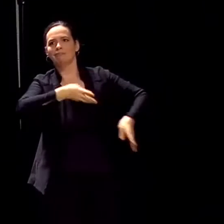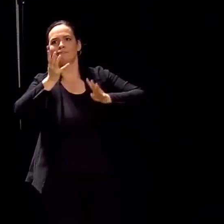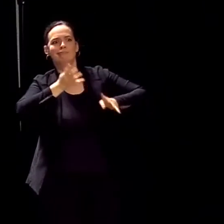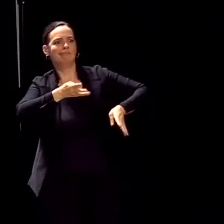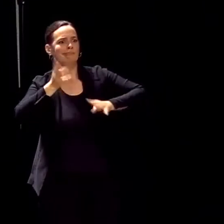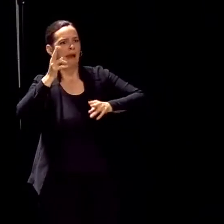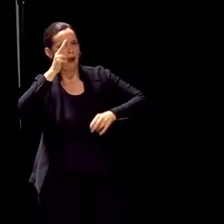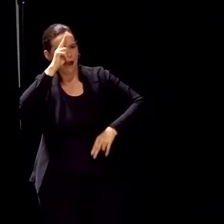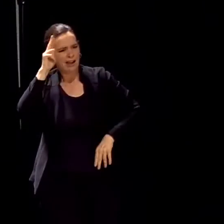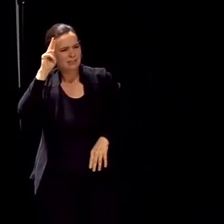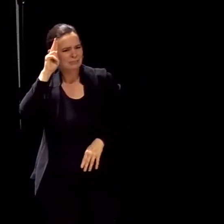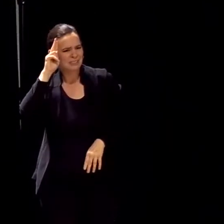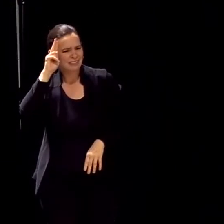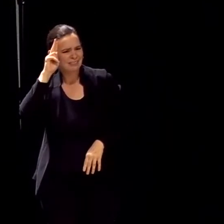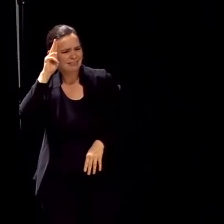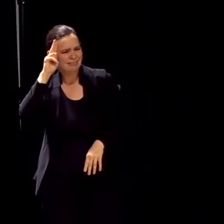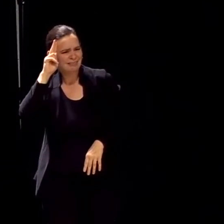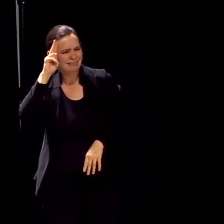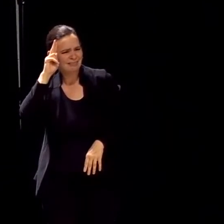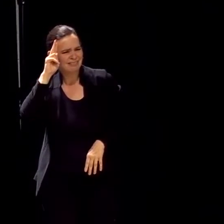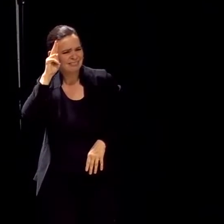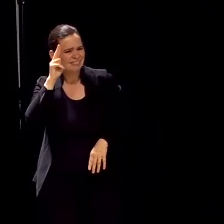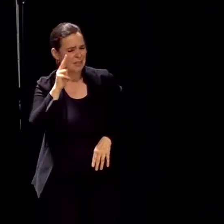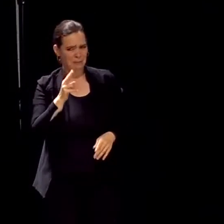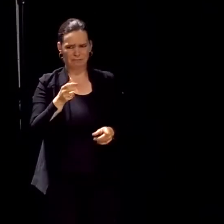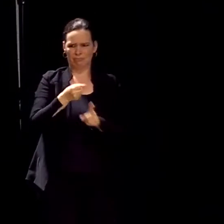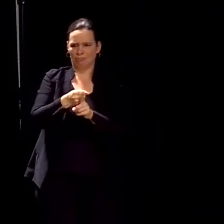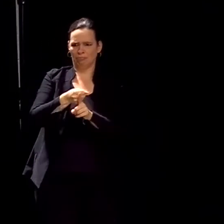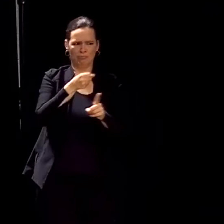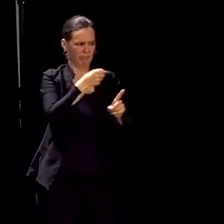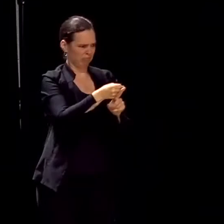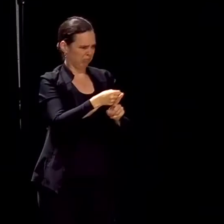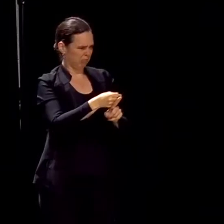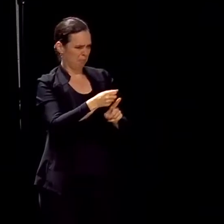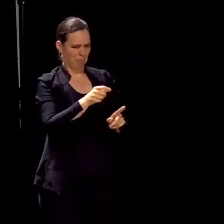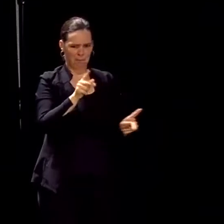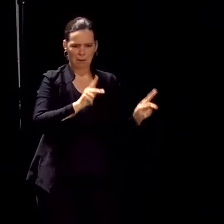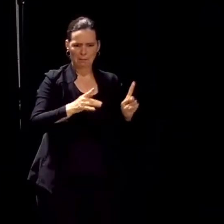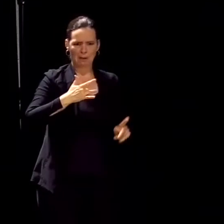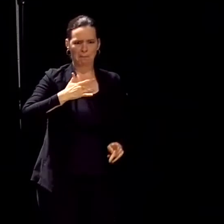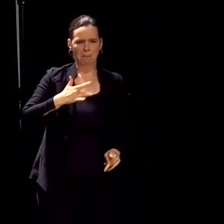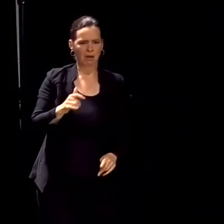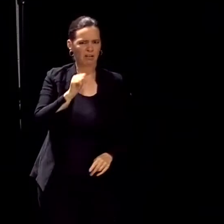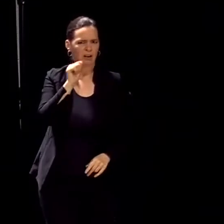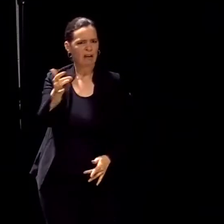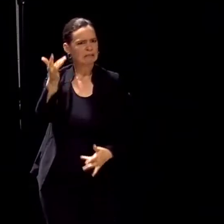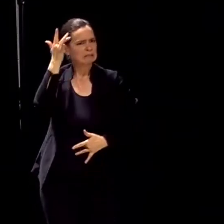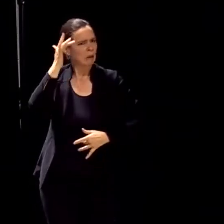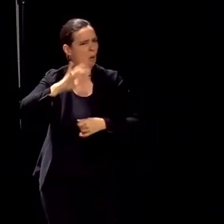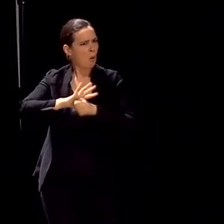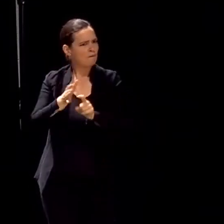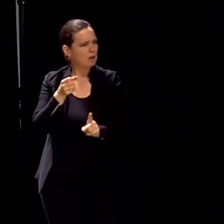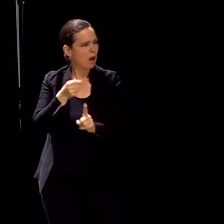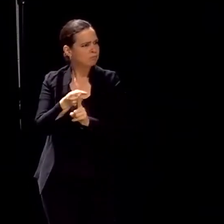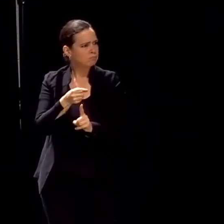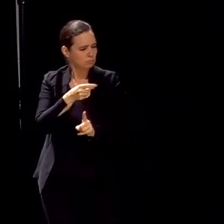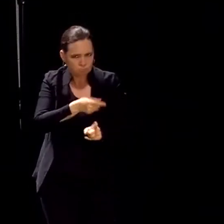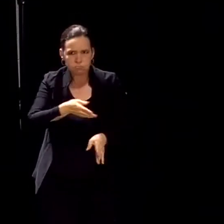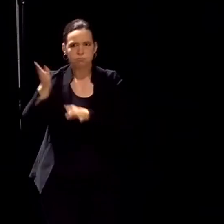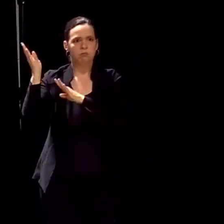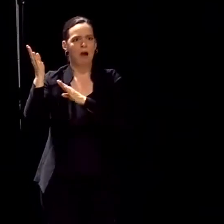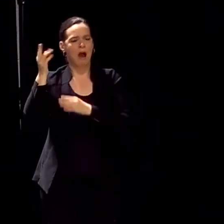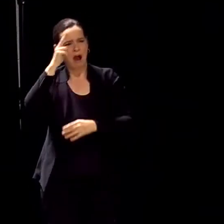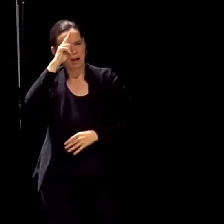about preserving medical infrastructure and protecting our vulnerable. And the only way we can do that is if we know where it is. And now that it's